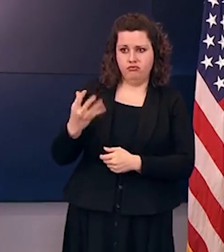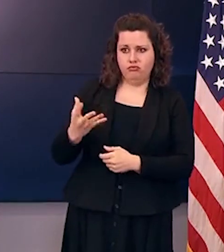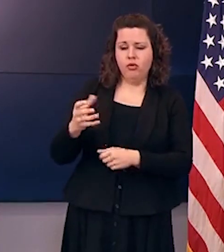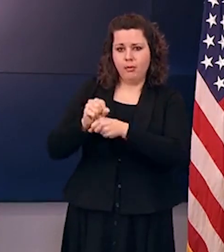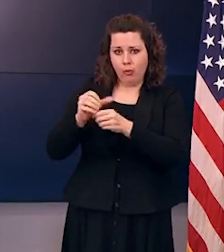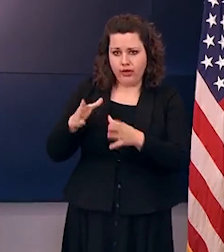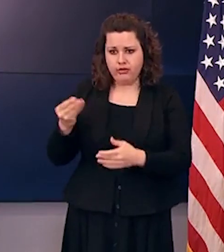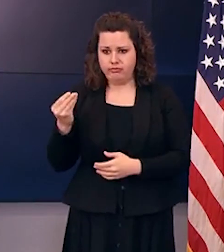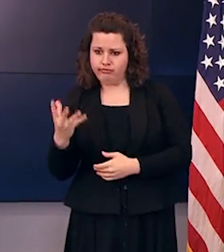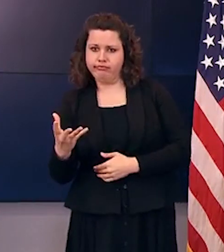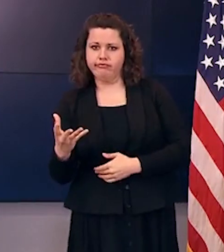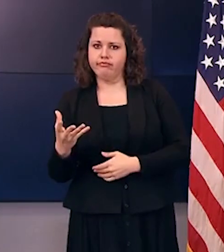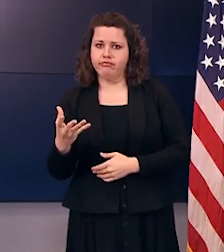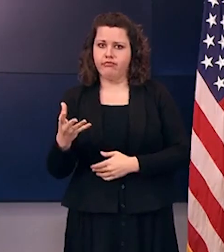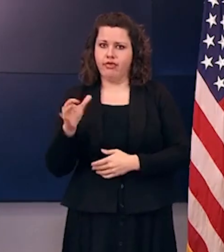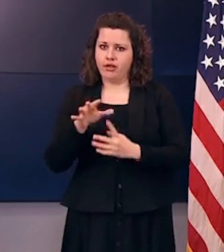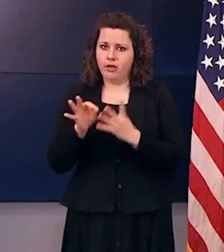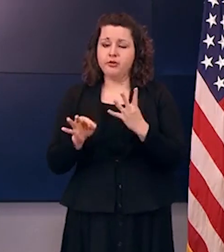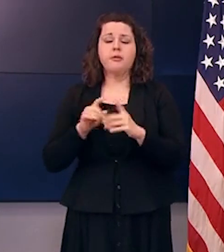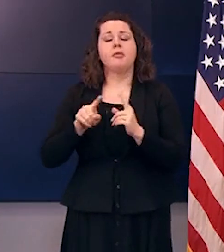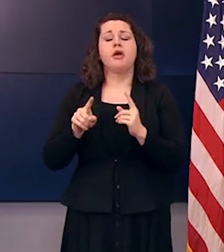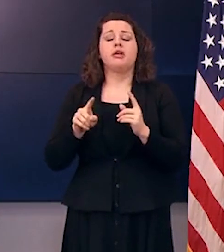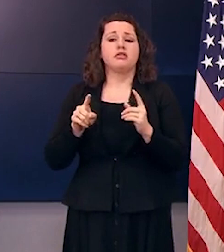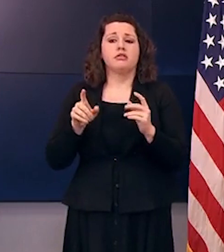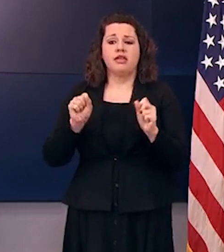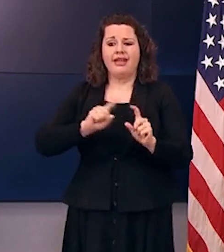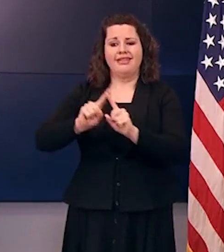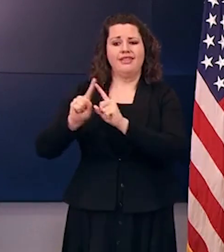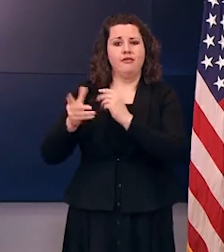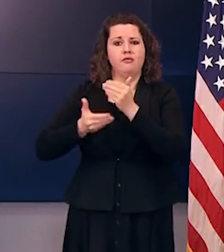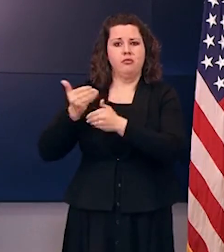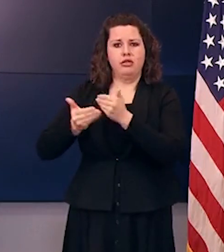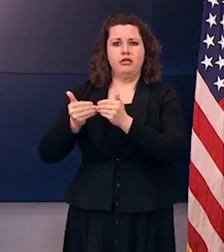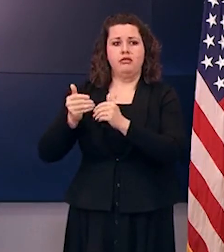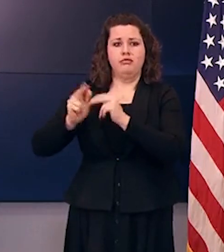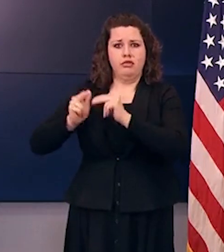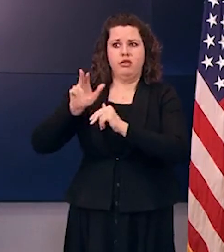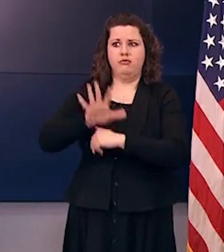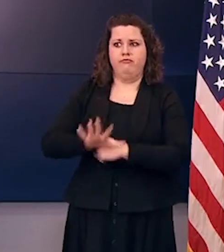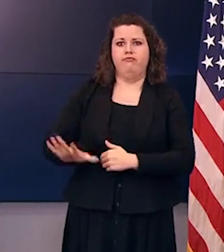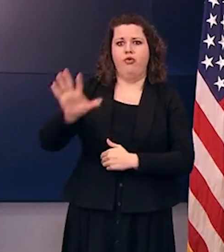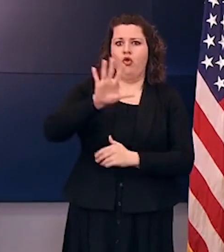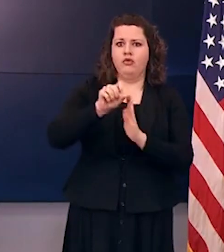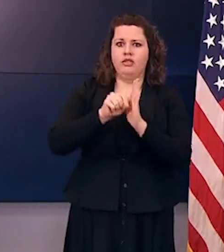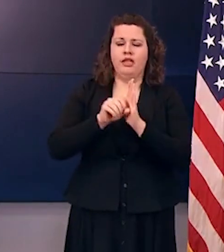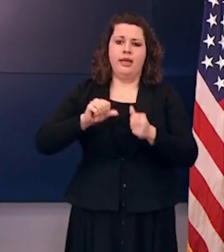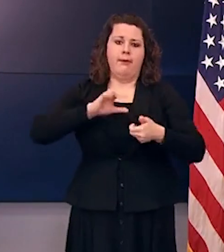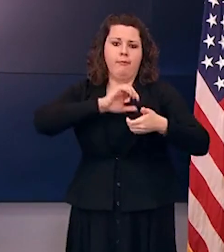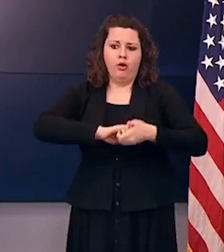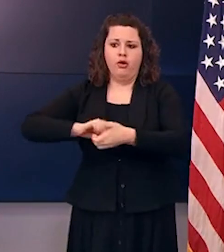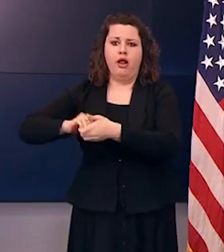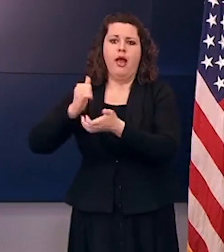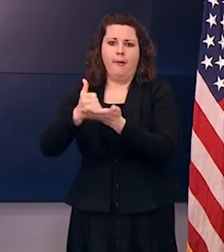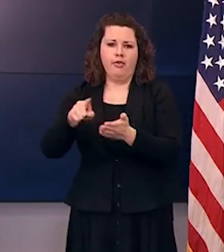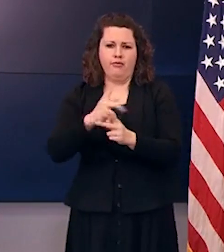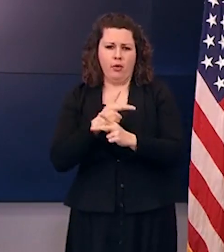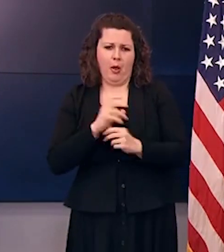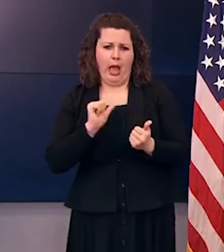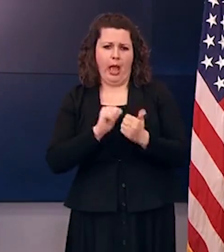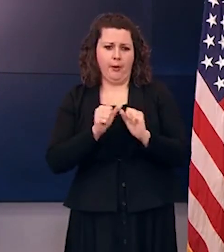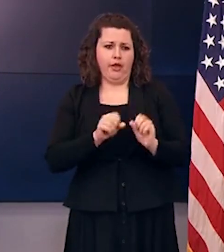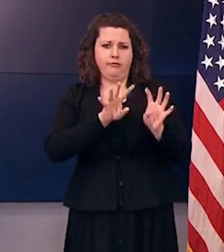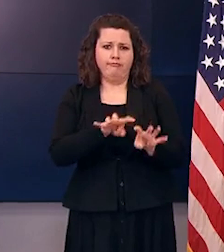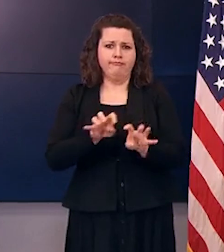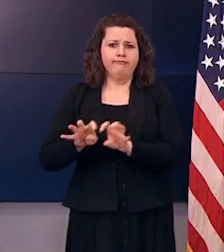option, but we can work with different processing facilities across the state to be a partner in helping them do some surveillance